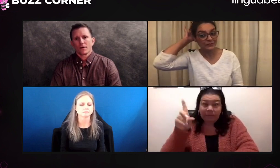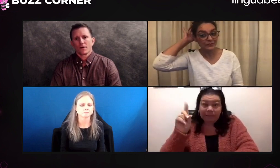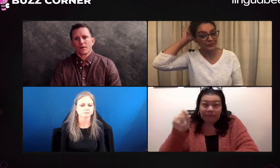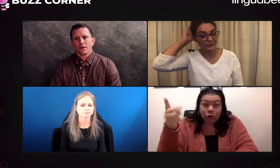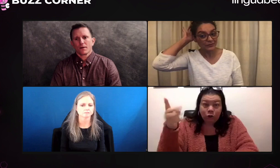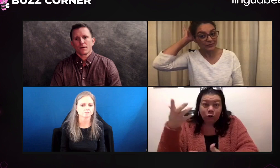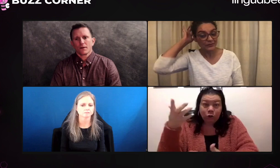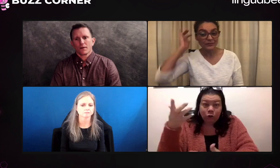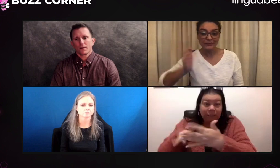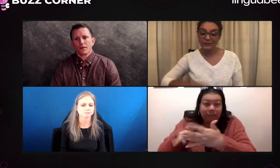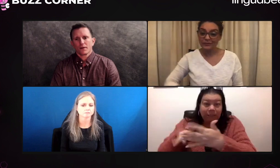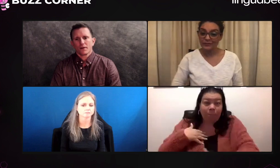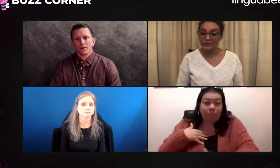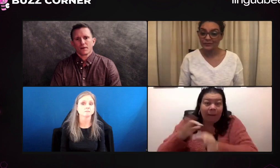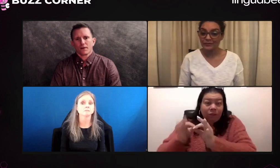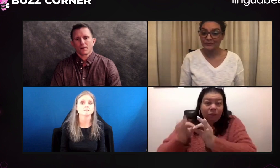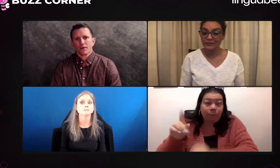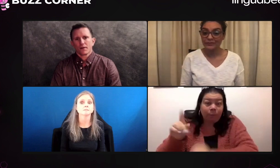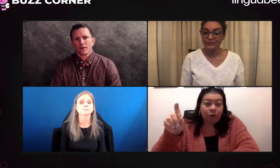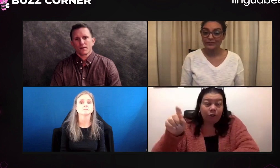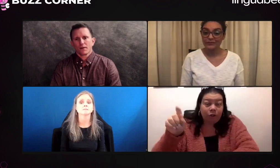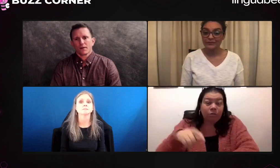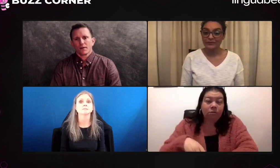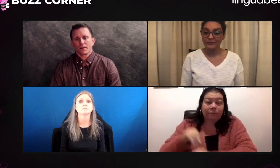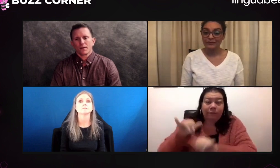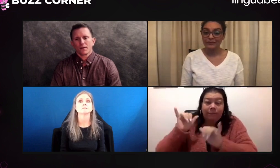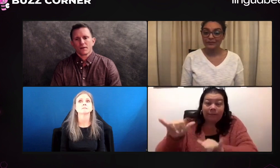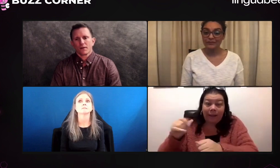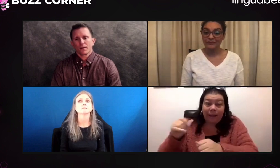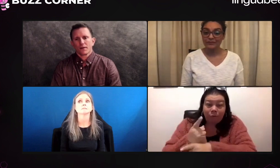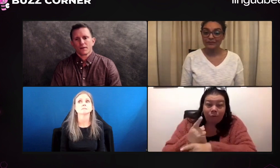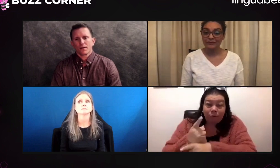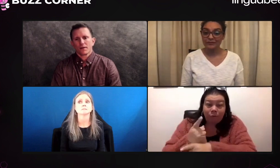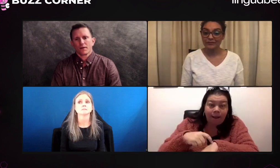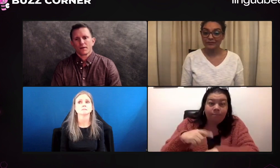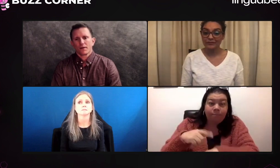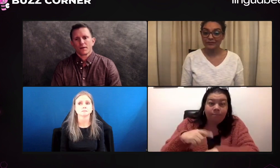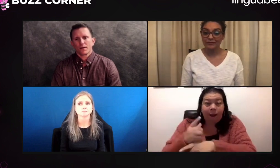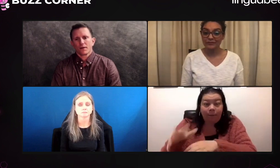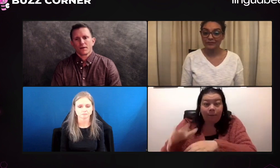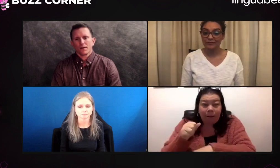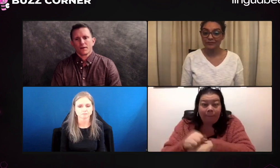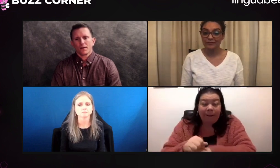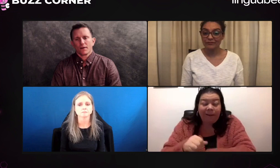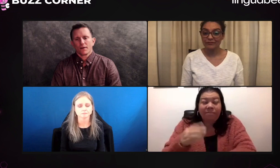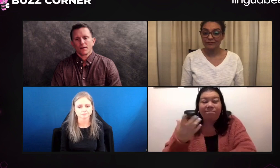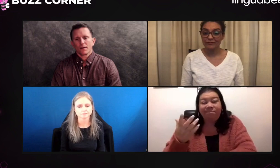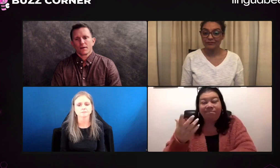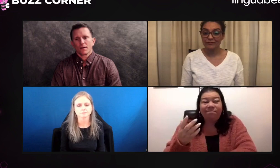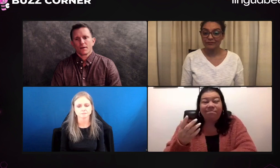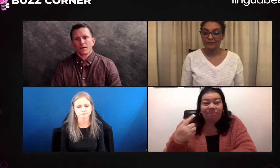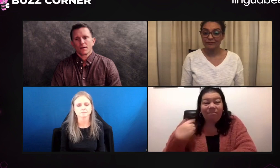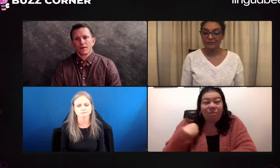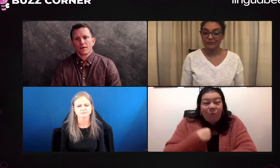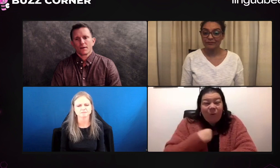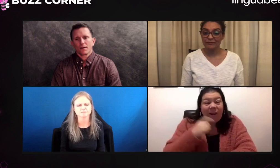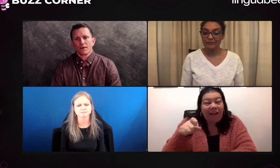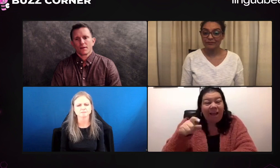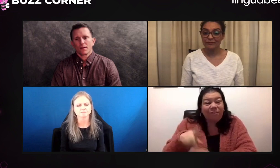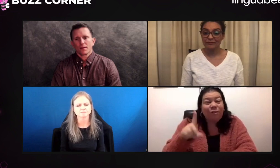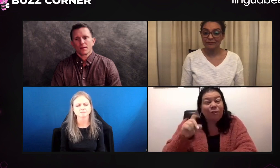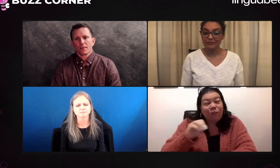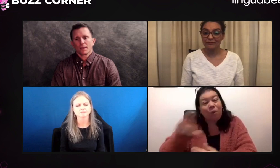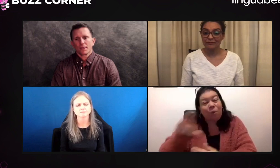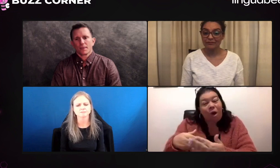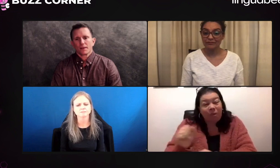office, you want to book that appointment a week before, just to make sure that, hey, did you guys confirm with the interpreting agency that there will